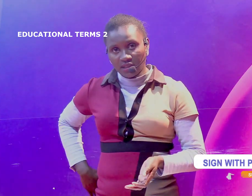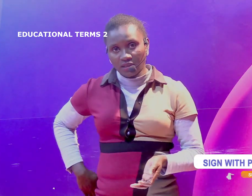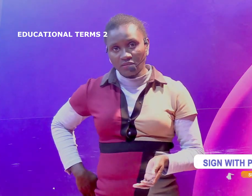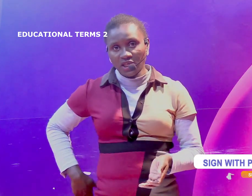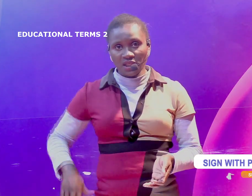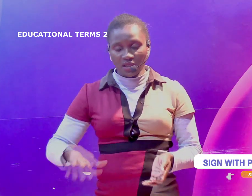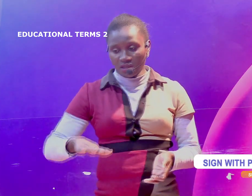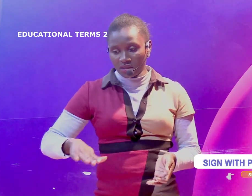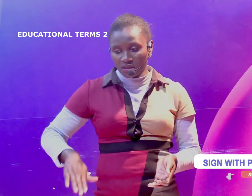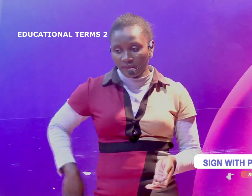like this.